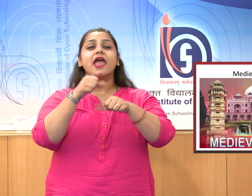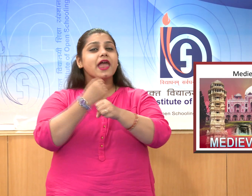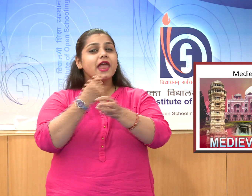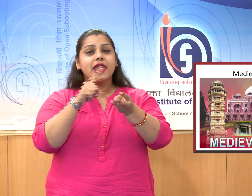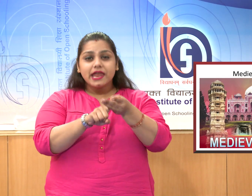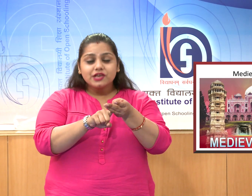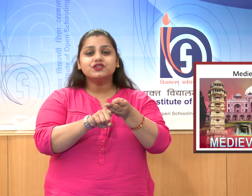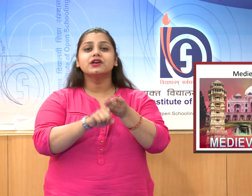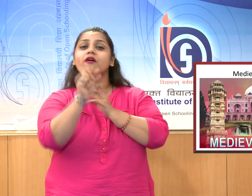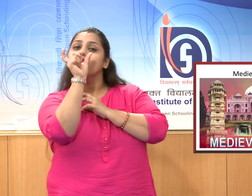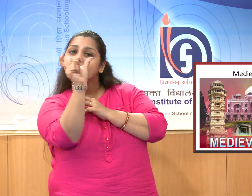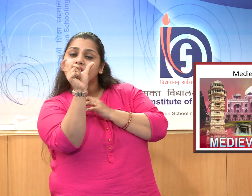synthesis.